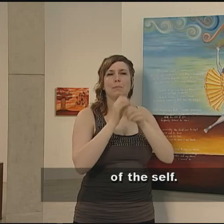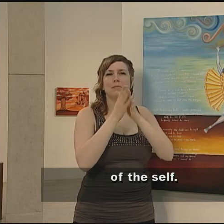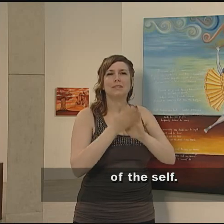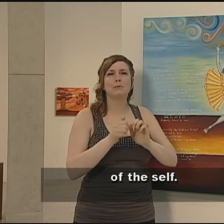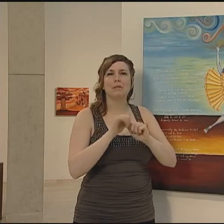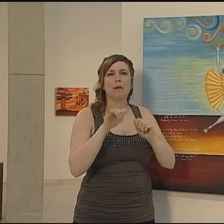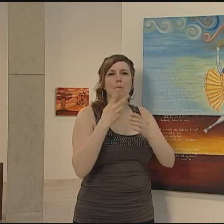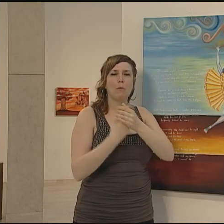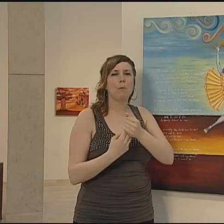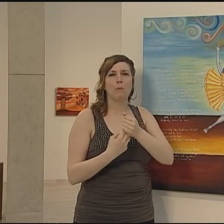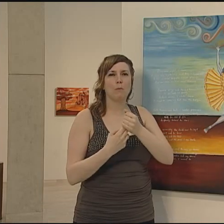self.